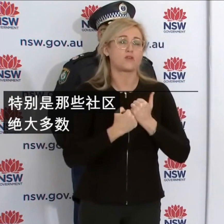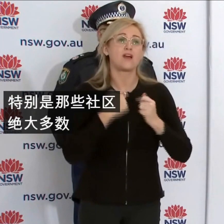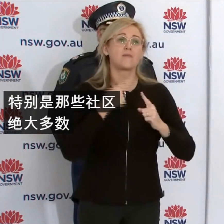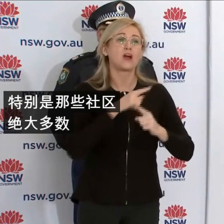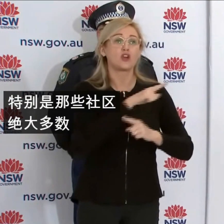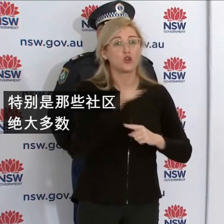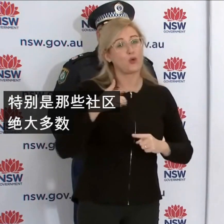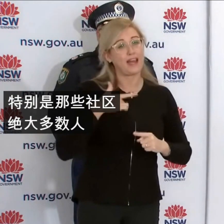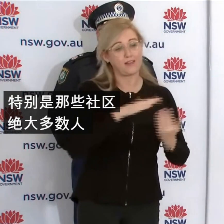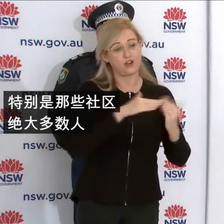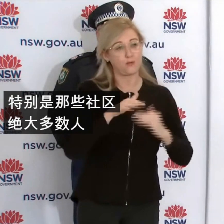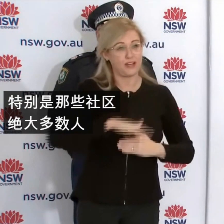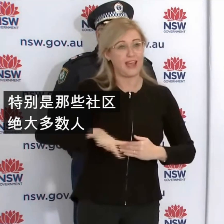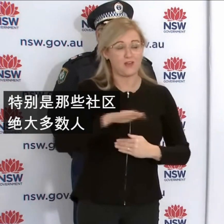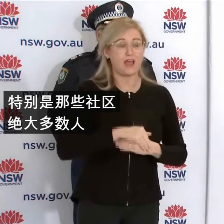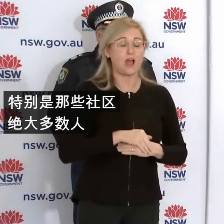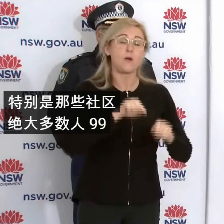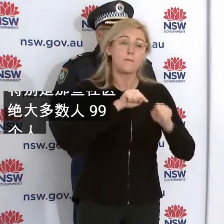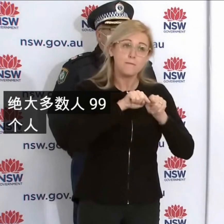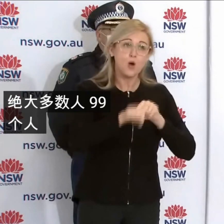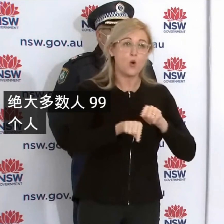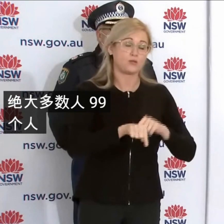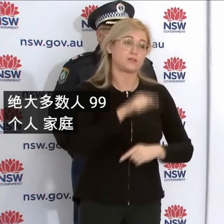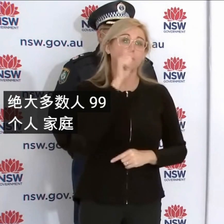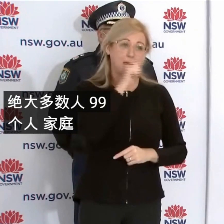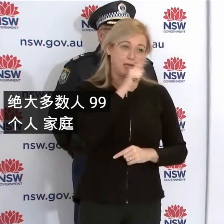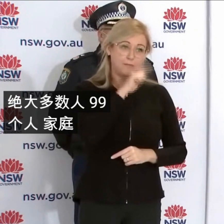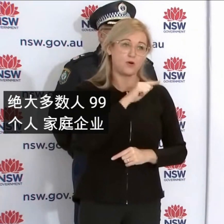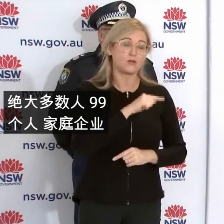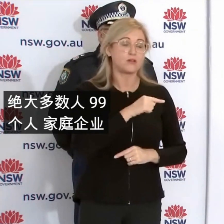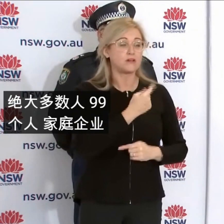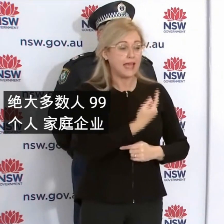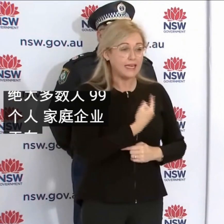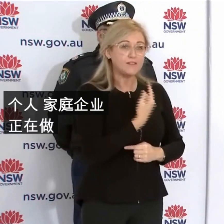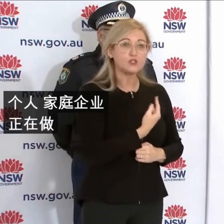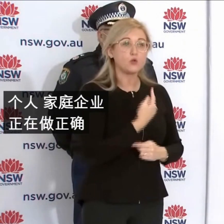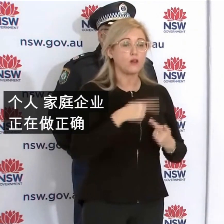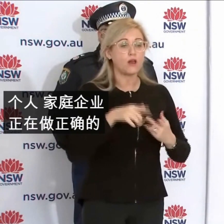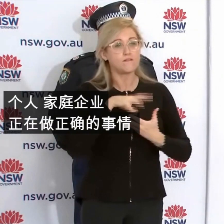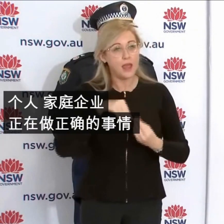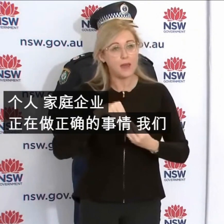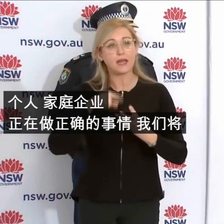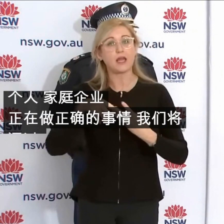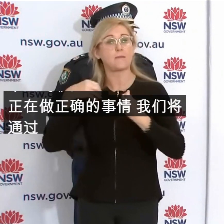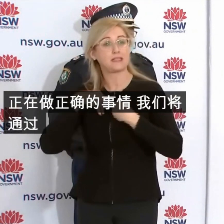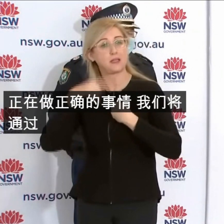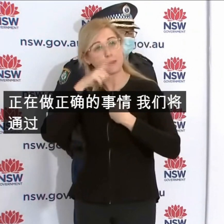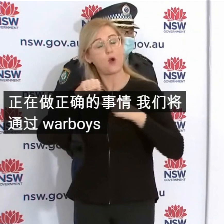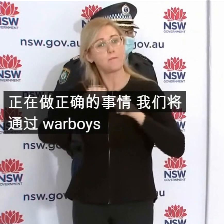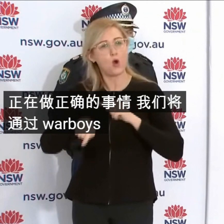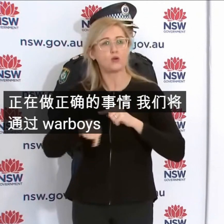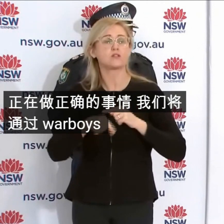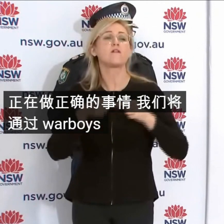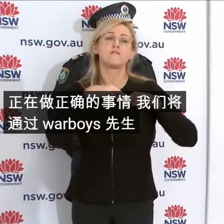The overwhelming majority of who, 99% of people, individuals, families, businesses, are doing the right thing. We will continue